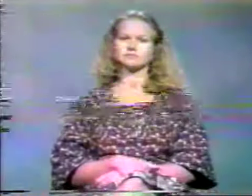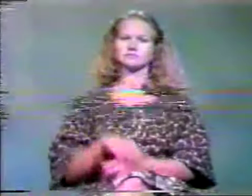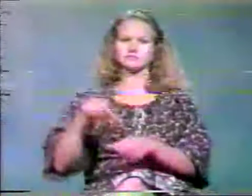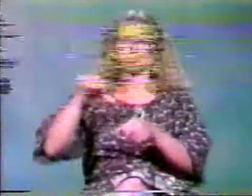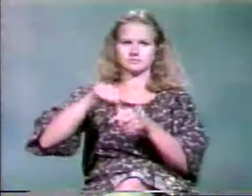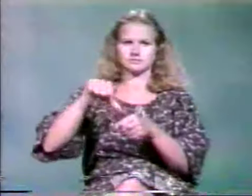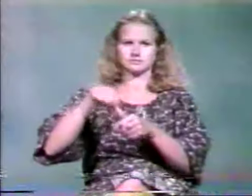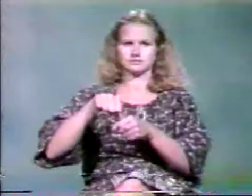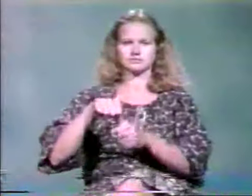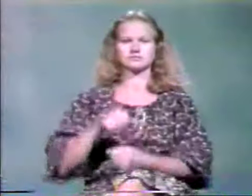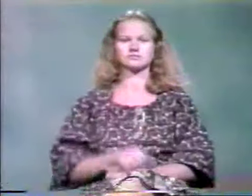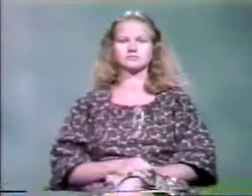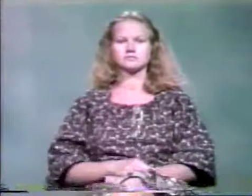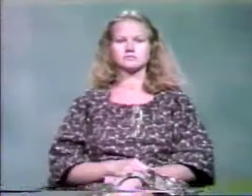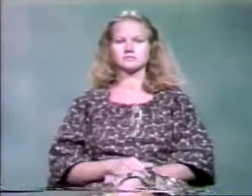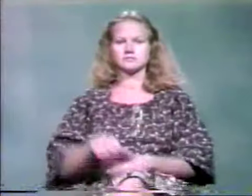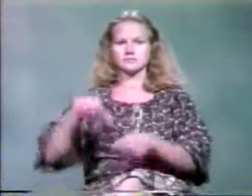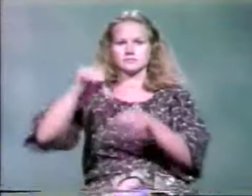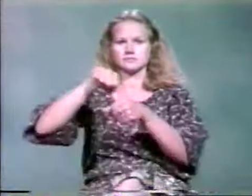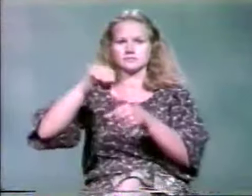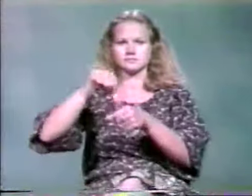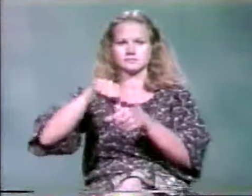Gasoline. Gasoline.